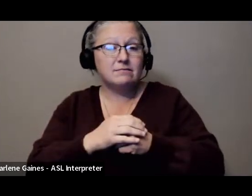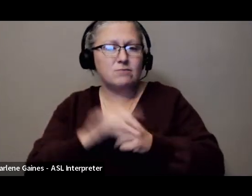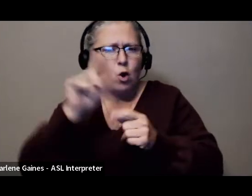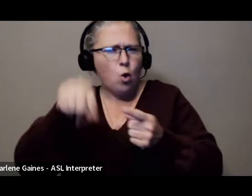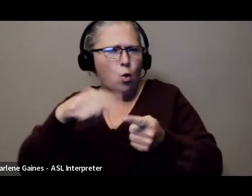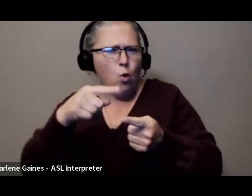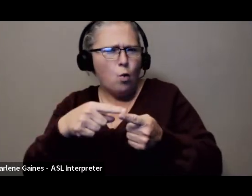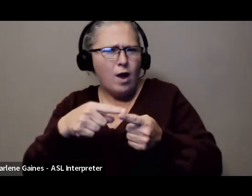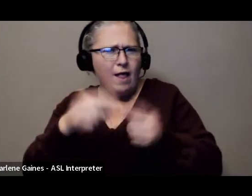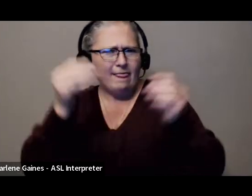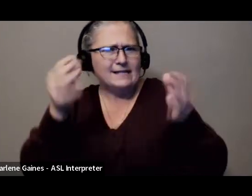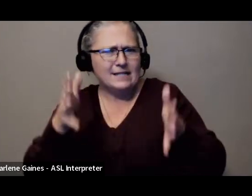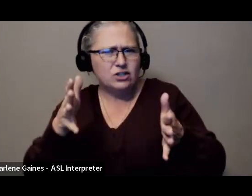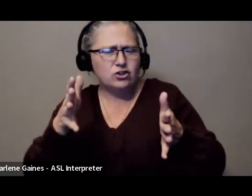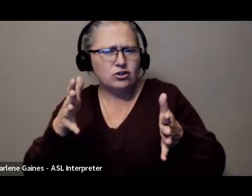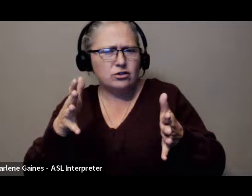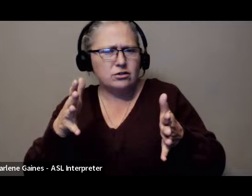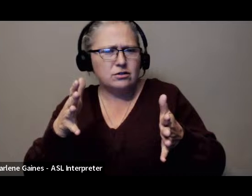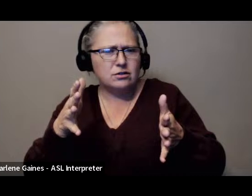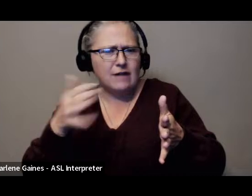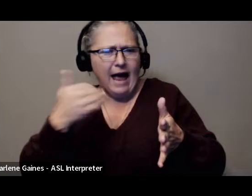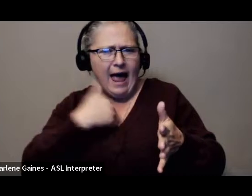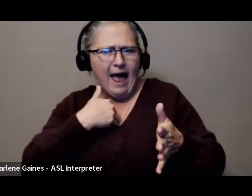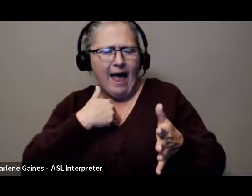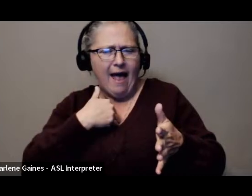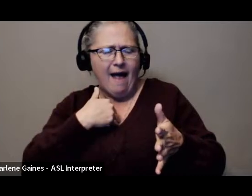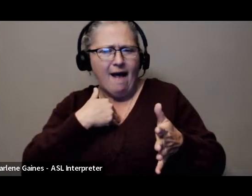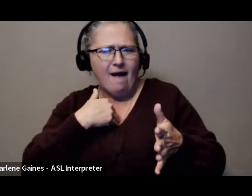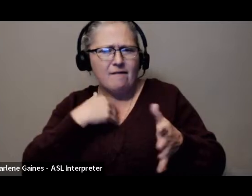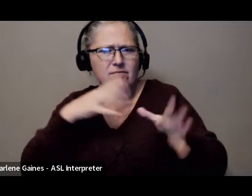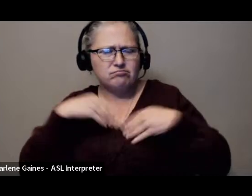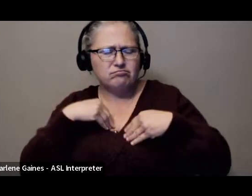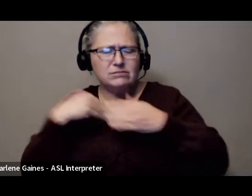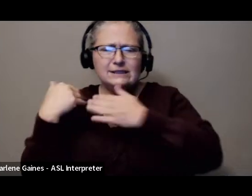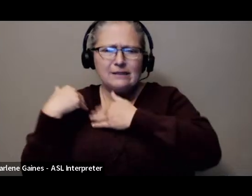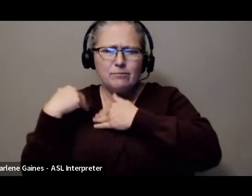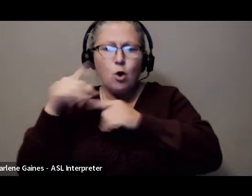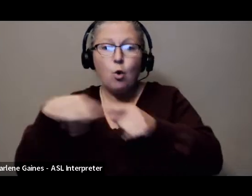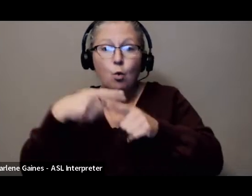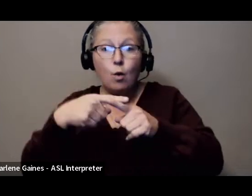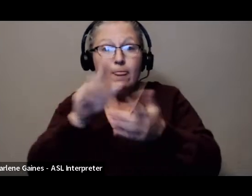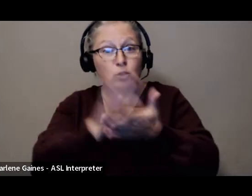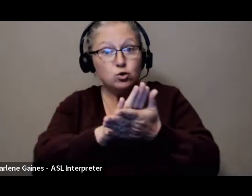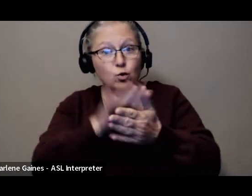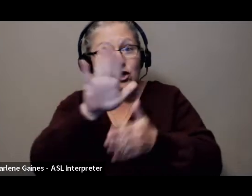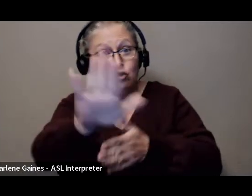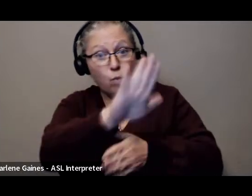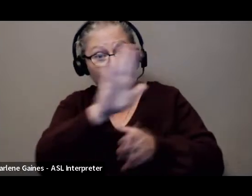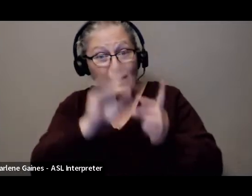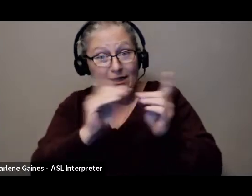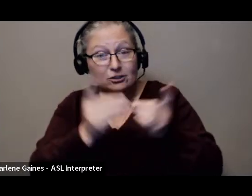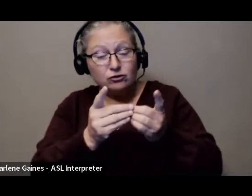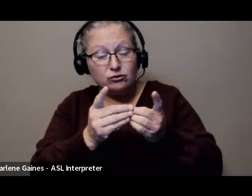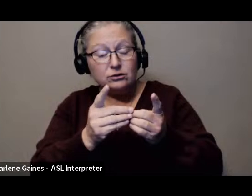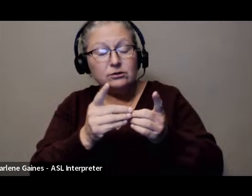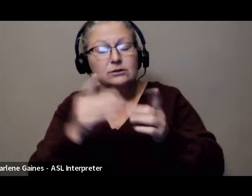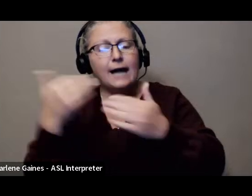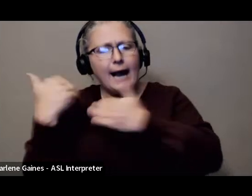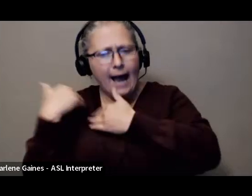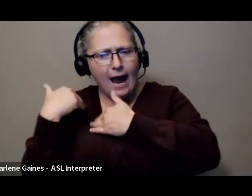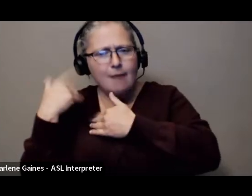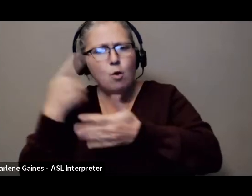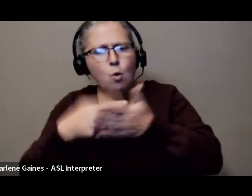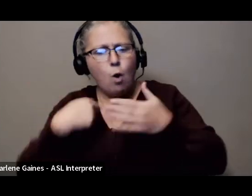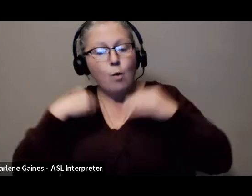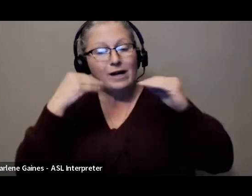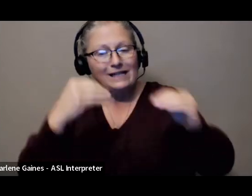When will the teachers have the accountability? When will the schools in your district be accountable for what we